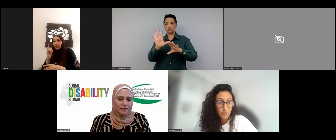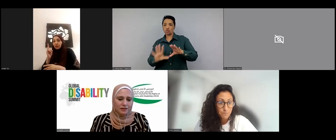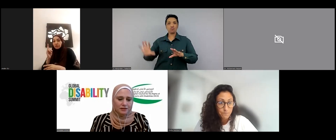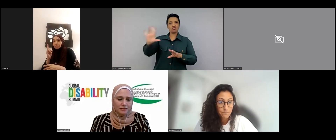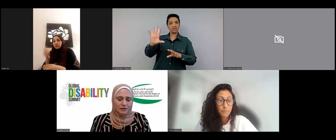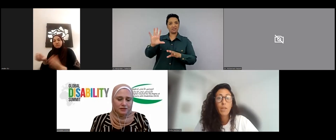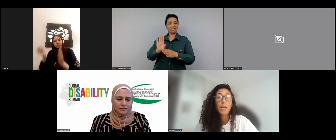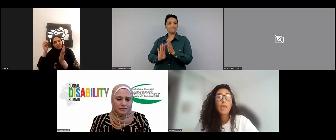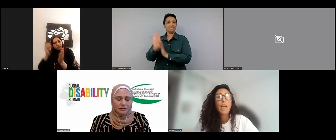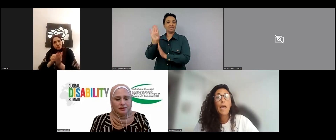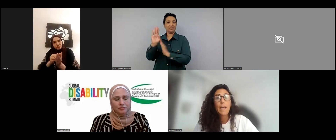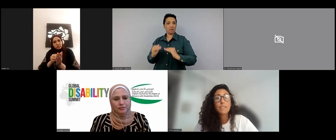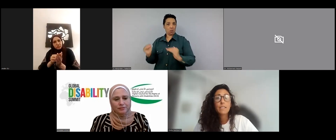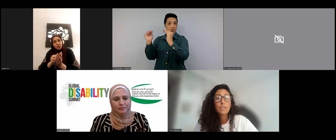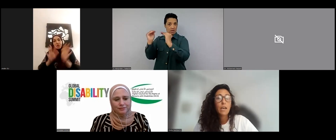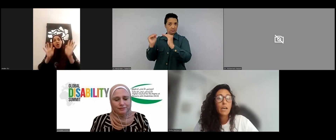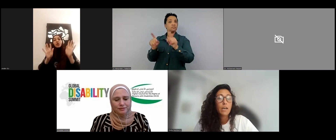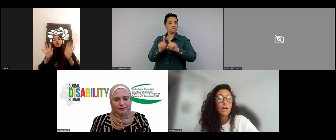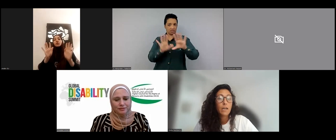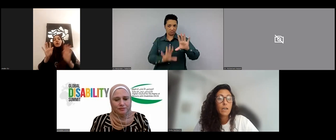organizations. And